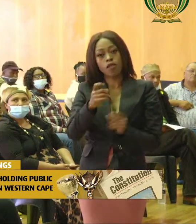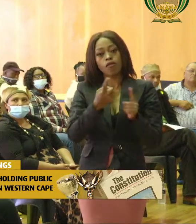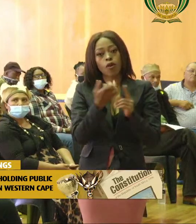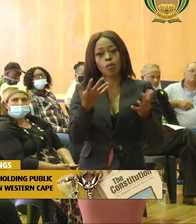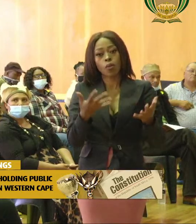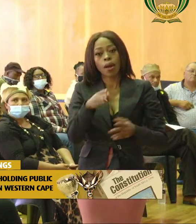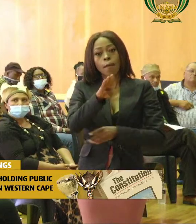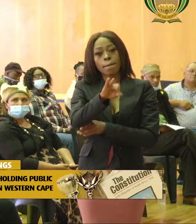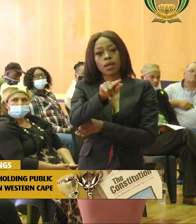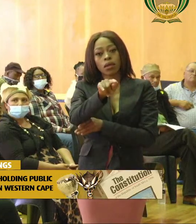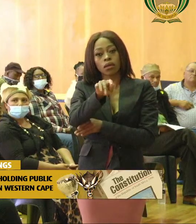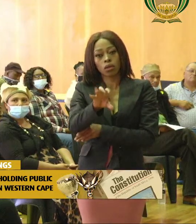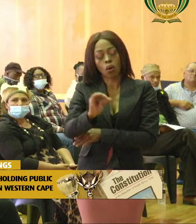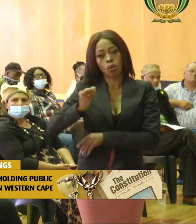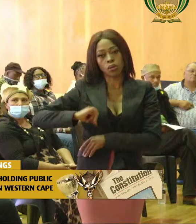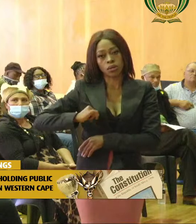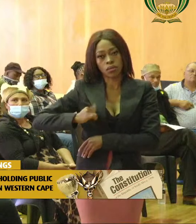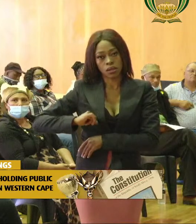eBhito Municipality.